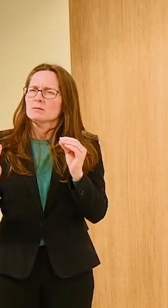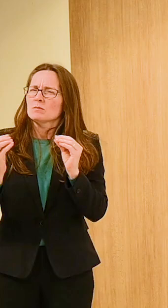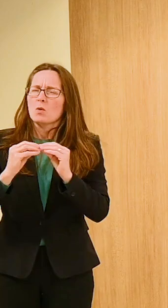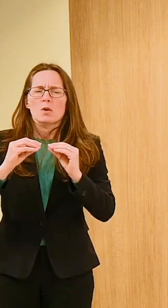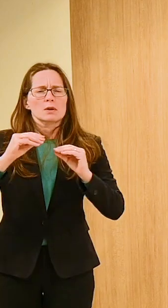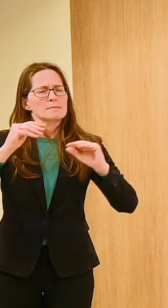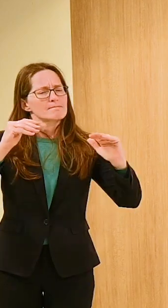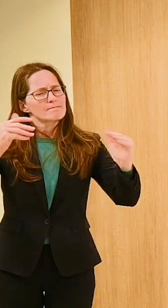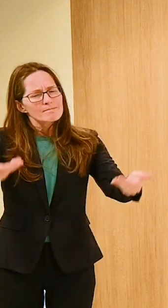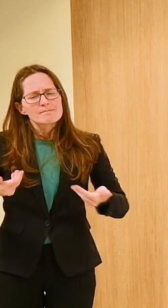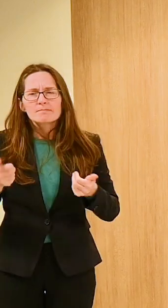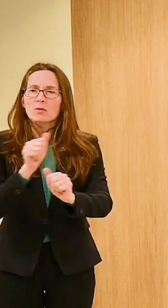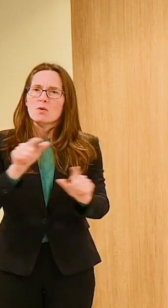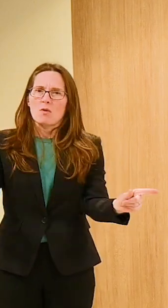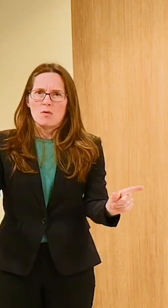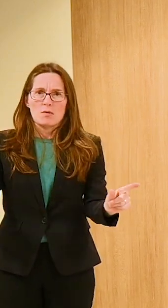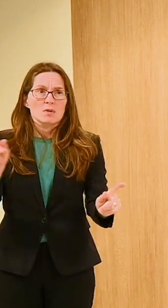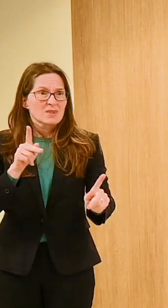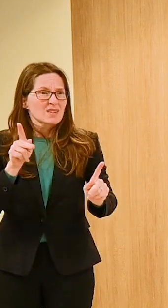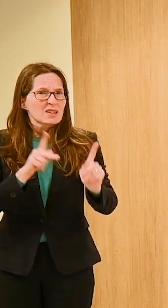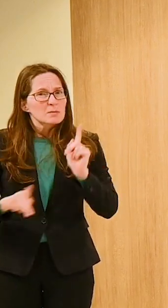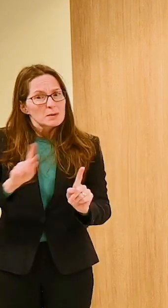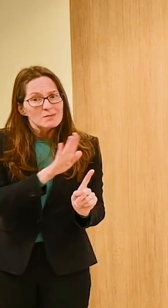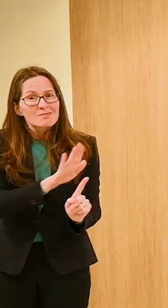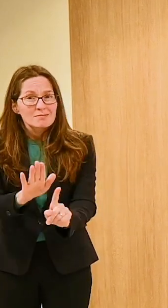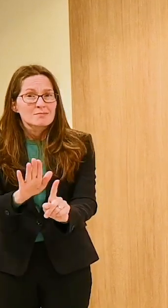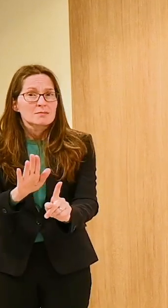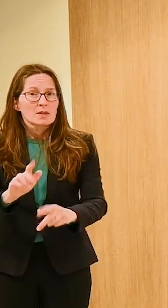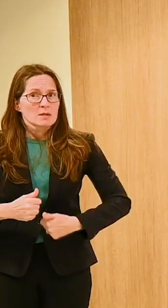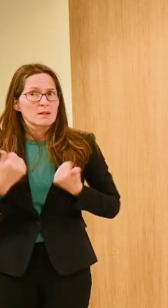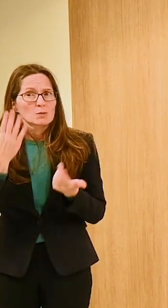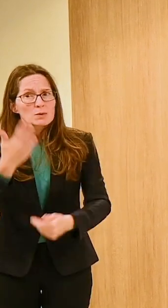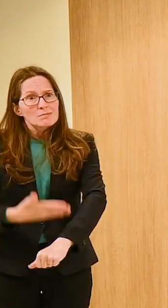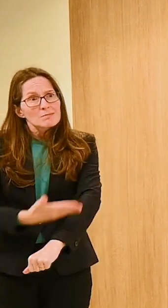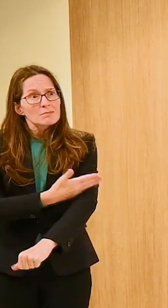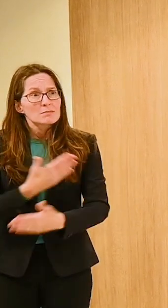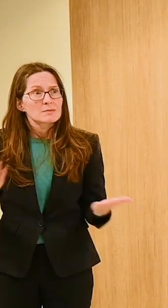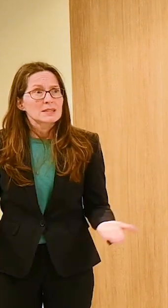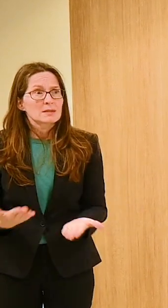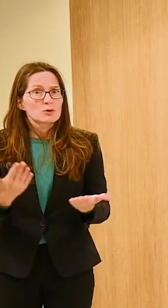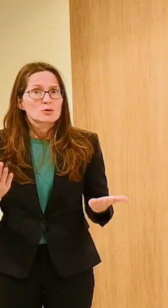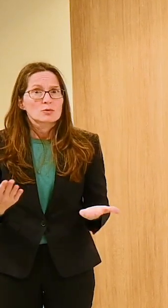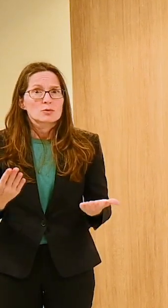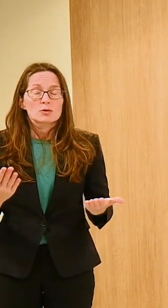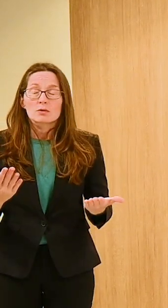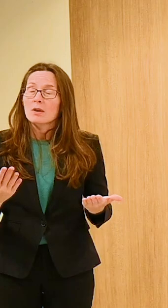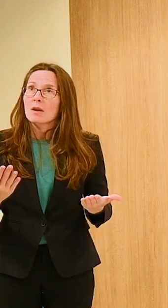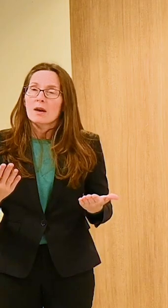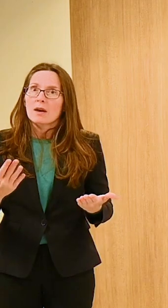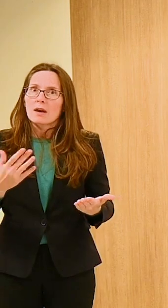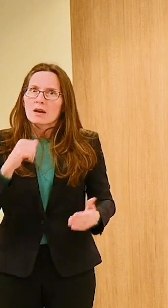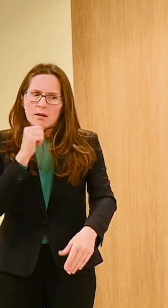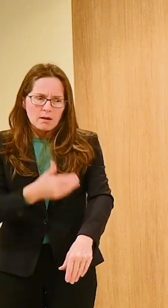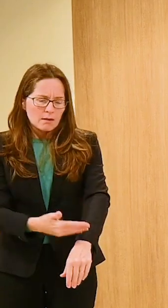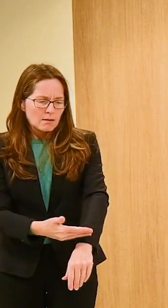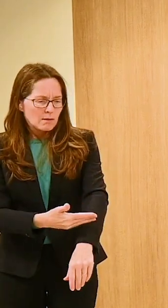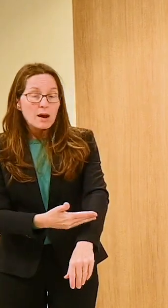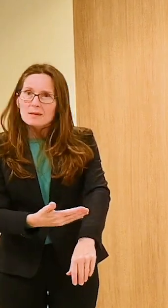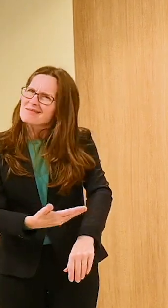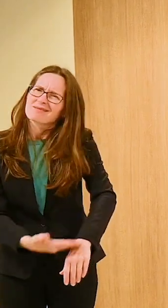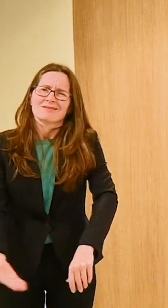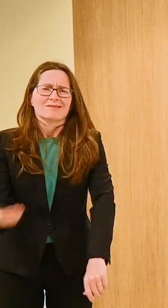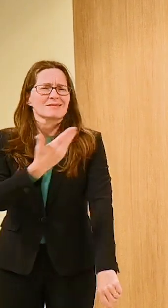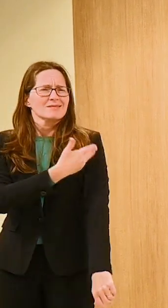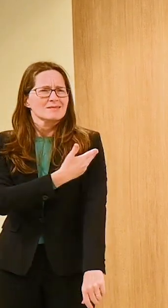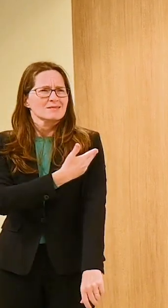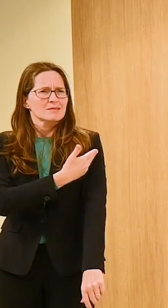lives are going to be improved here dramatically. Thank goodness. And they deserve that. We all deserve that. We all deserve health